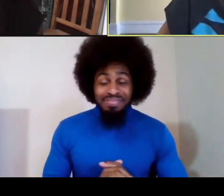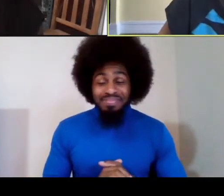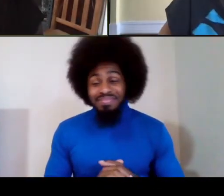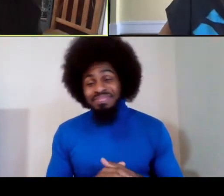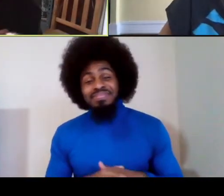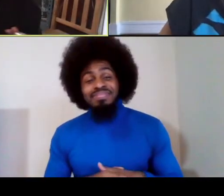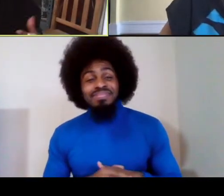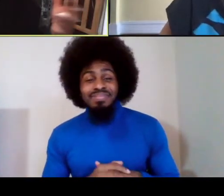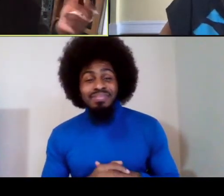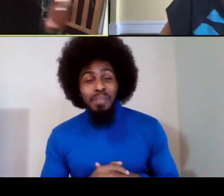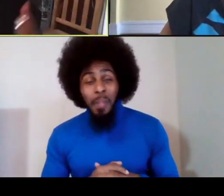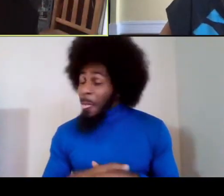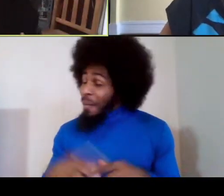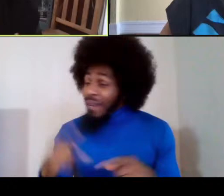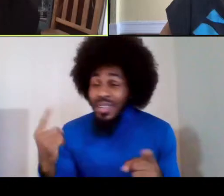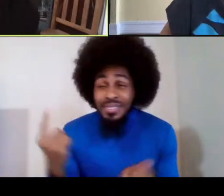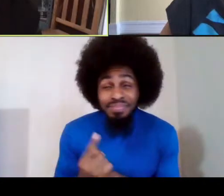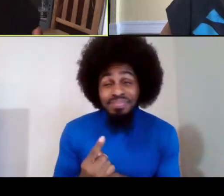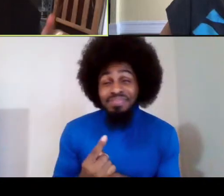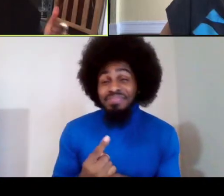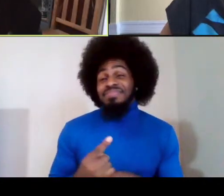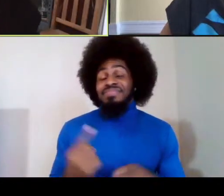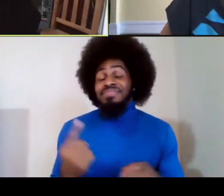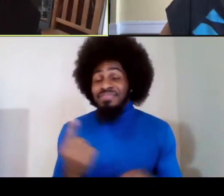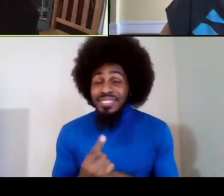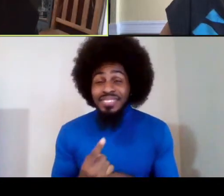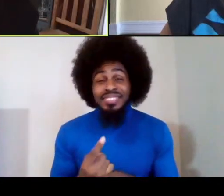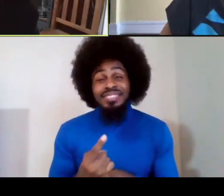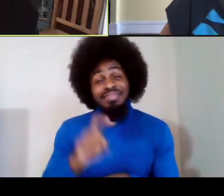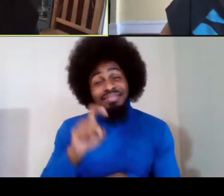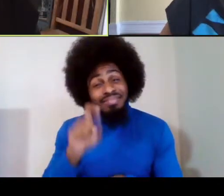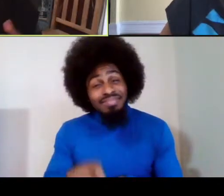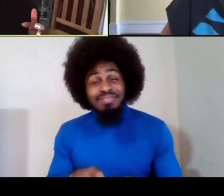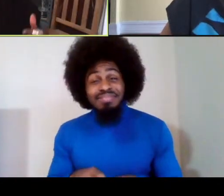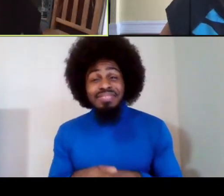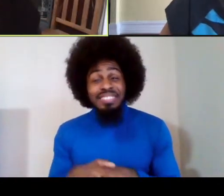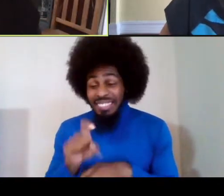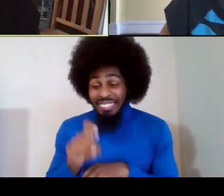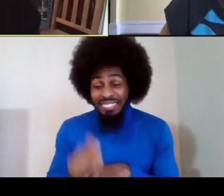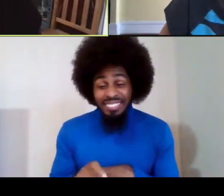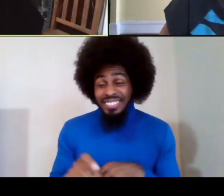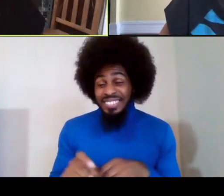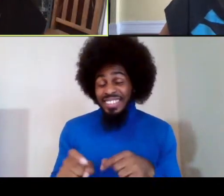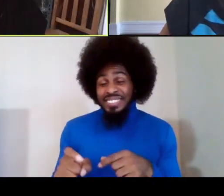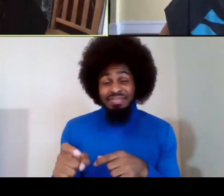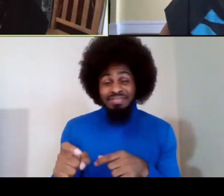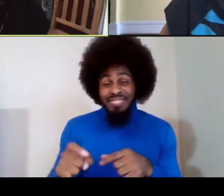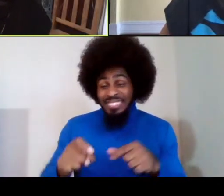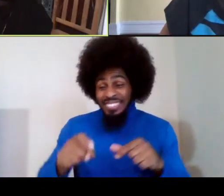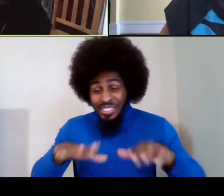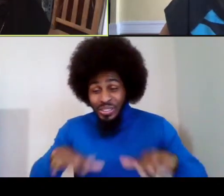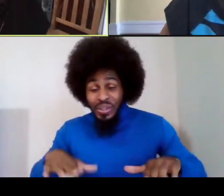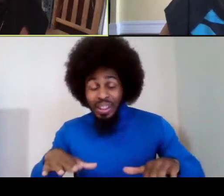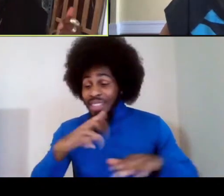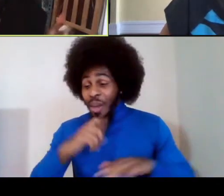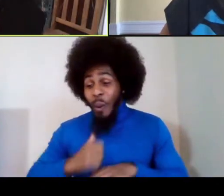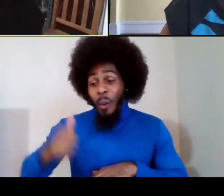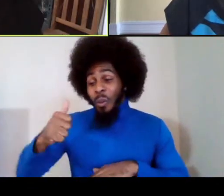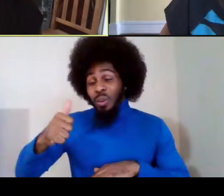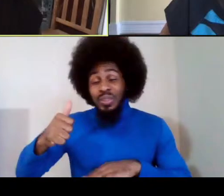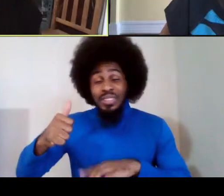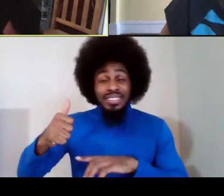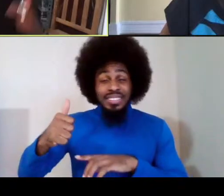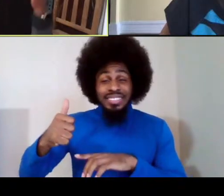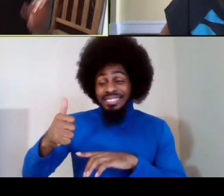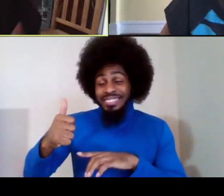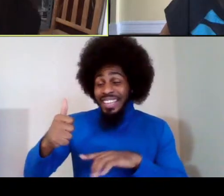right, you know, you got to take the little ones, the, even you know, the older niblings, all of them just like, okay, you need